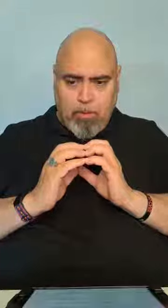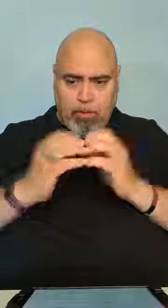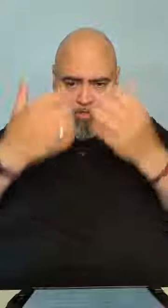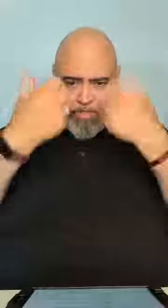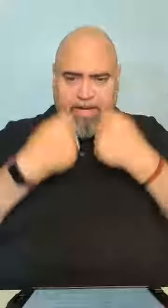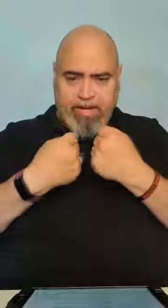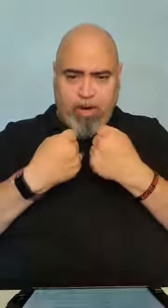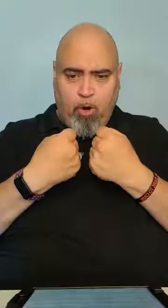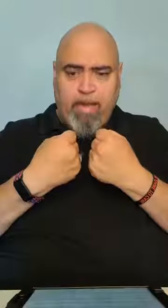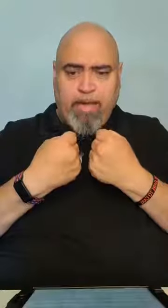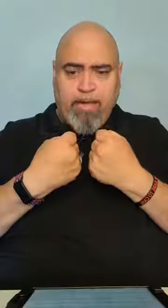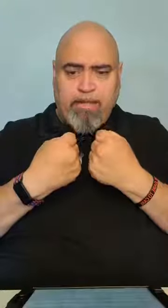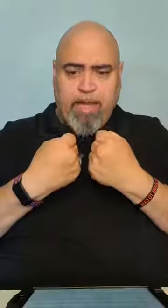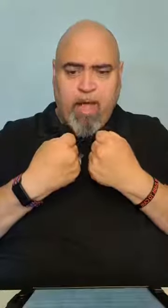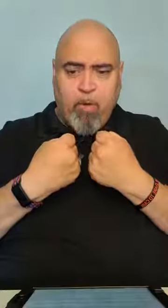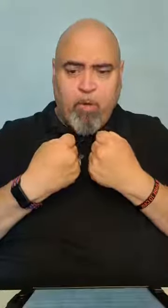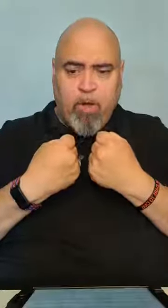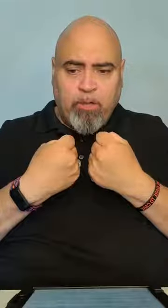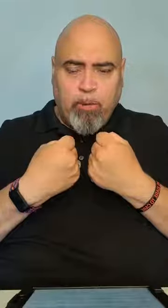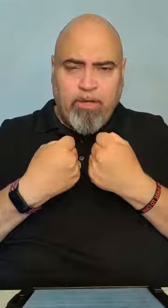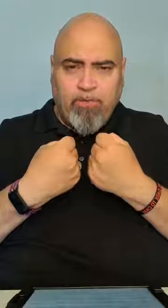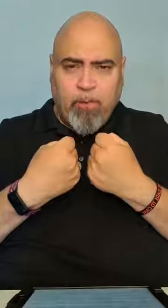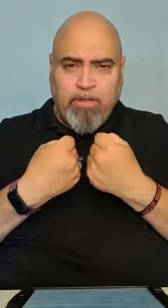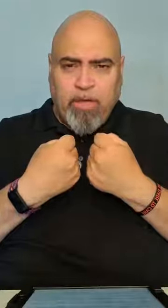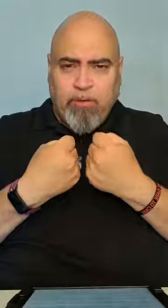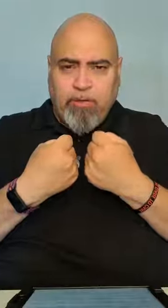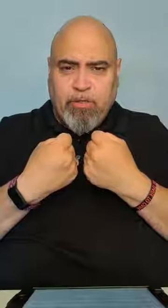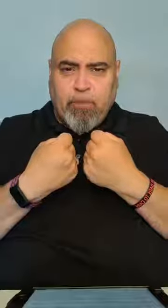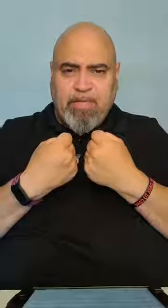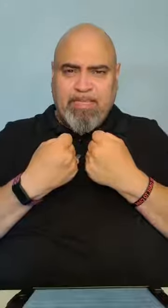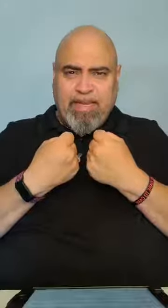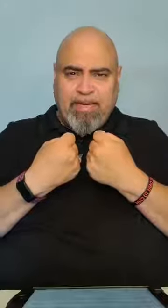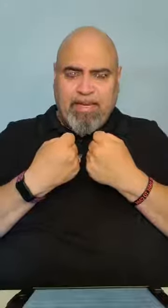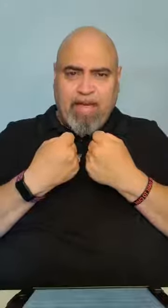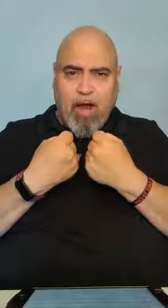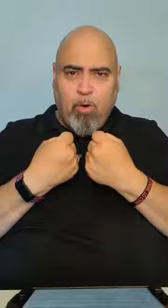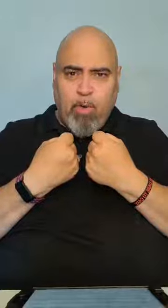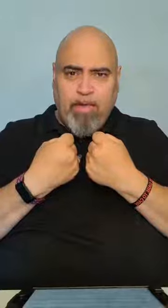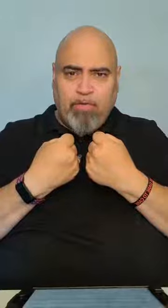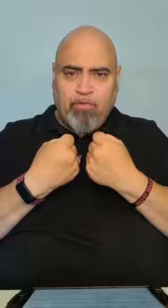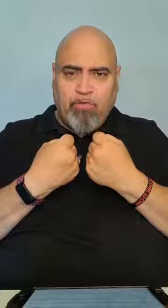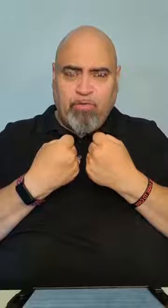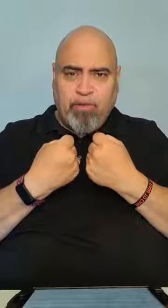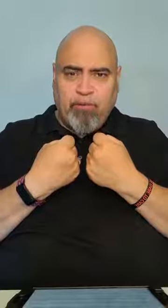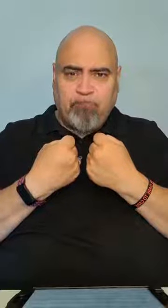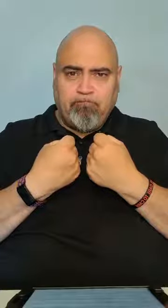We're set in our ways, and now we want to influence others to be set in our ways.